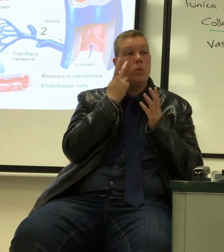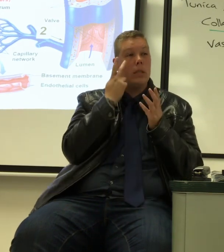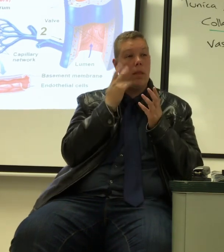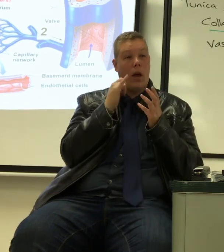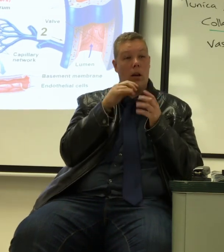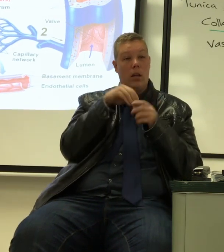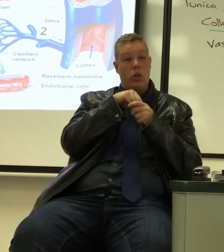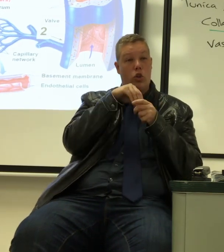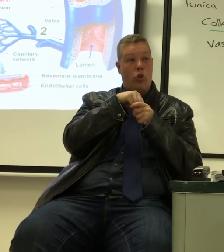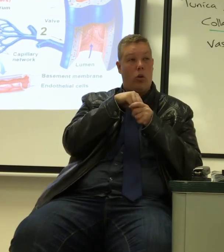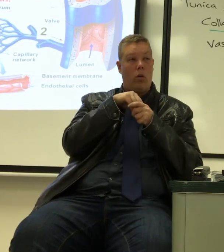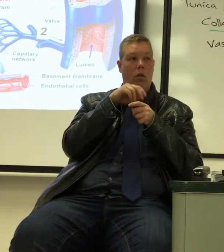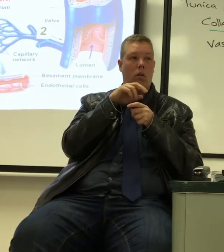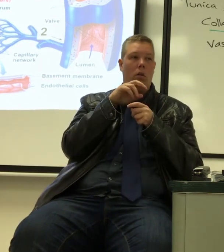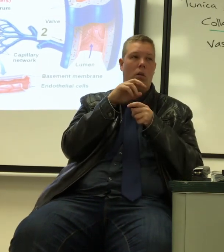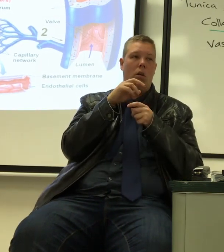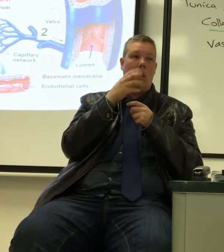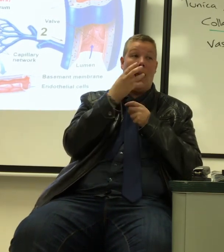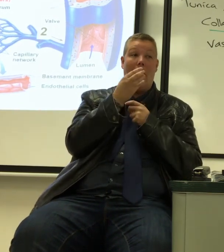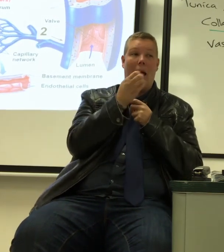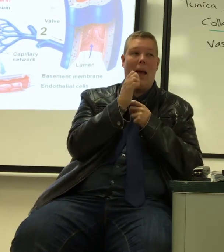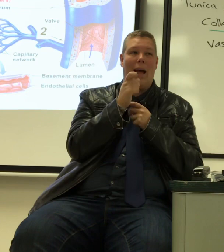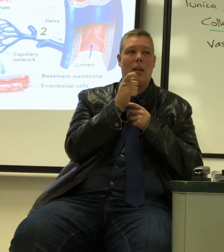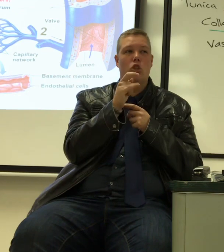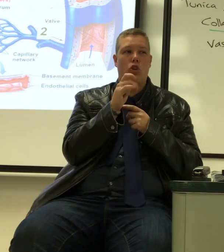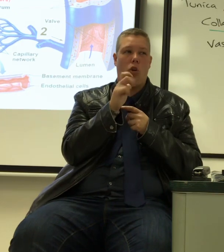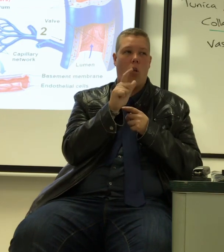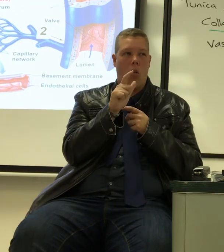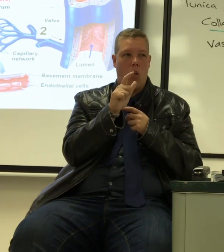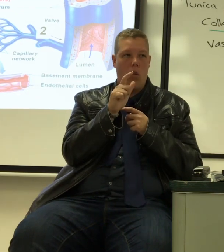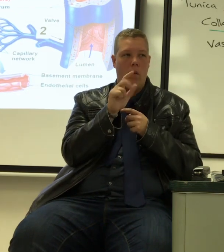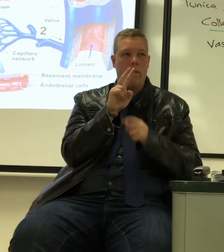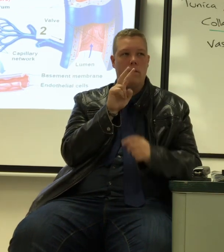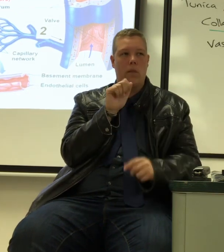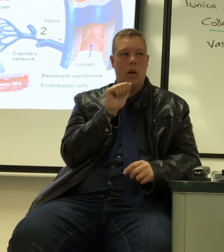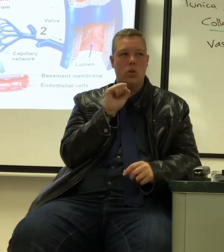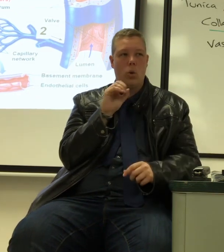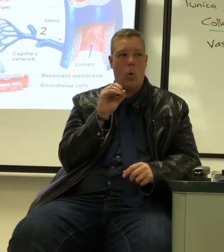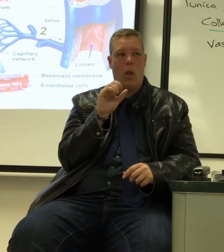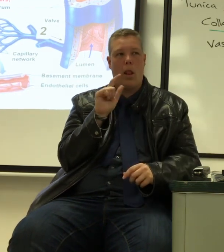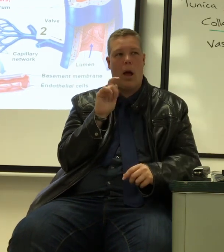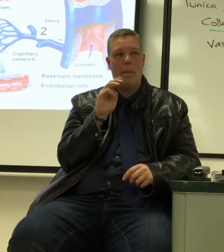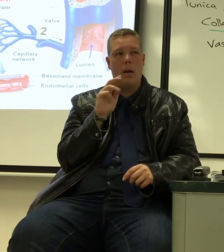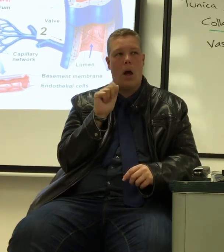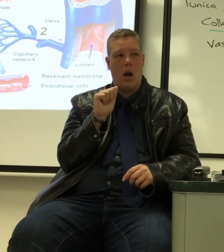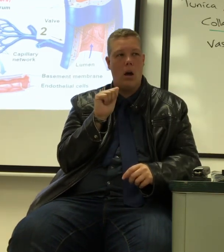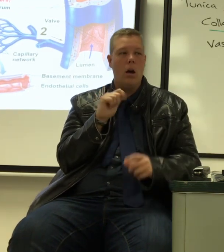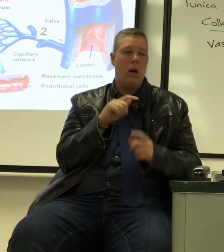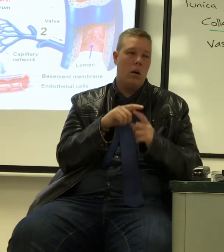lamina, external elastic lamina in some of the largest blood vessels there.